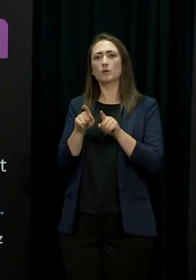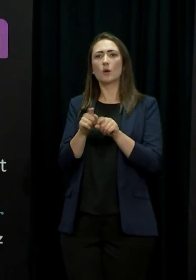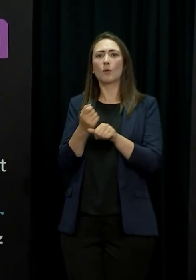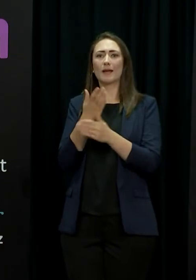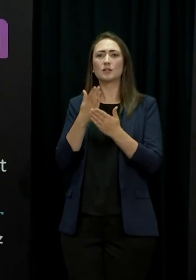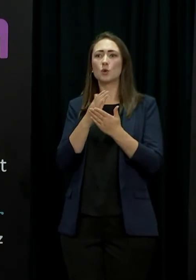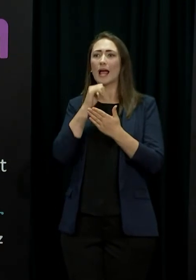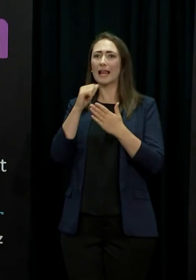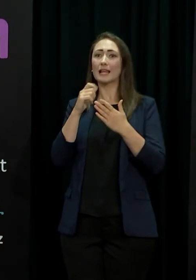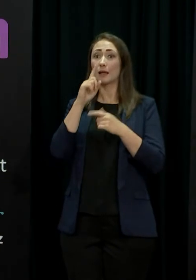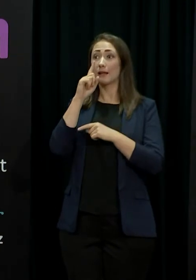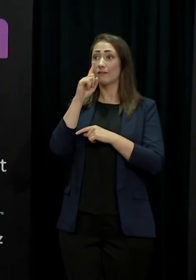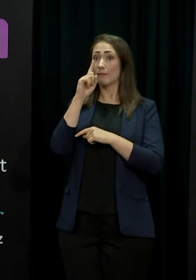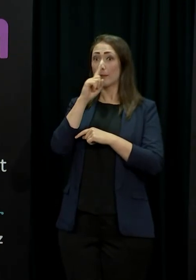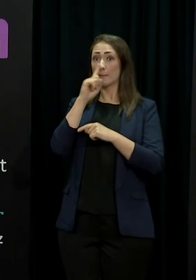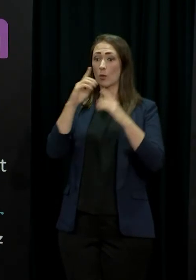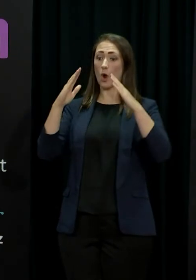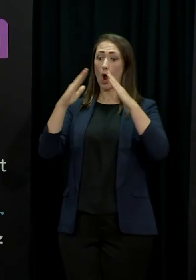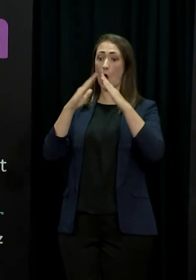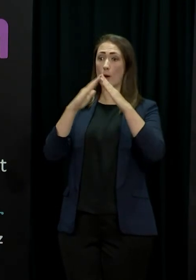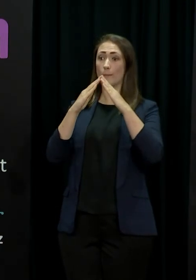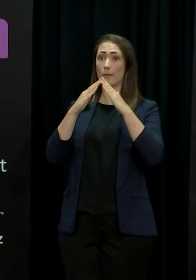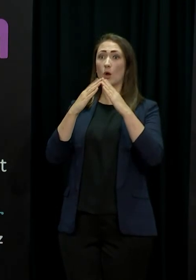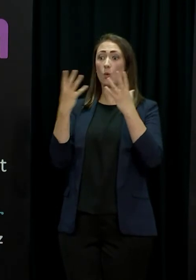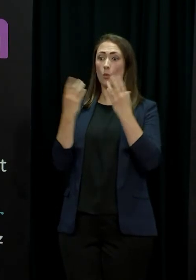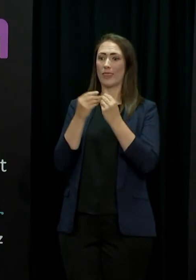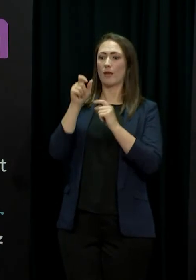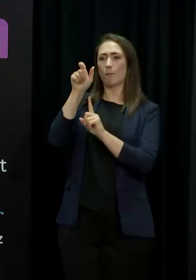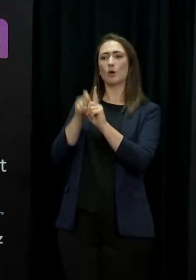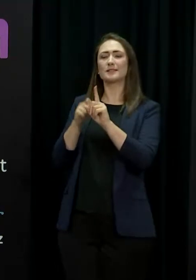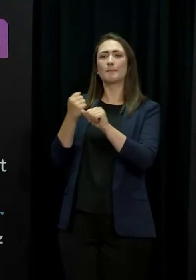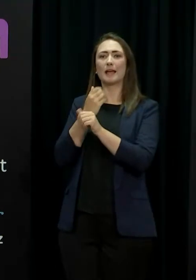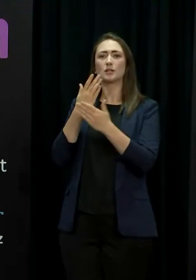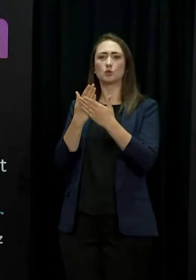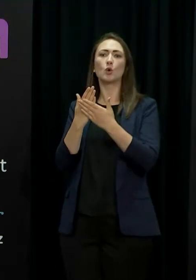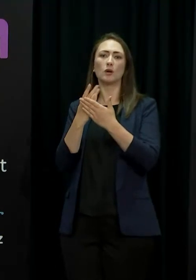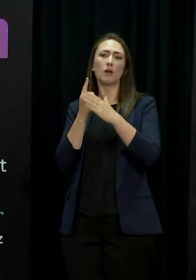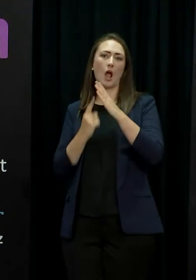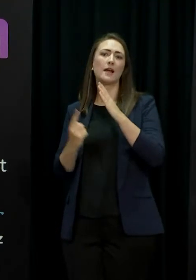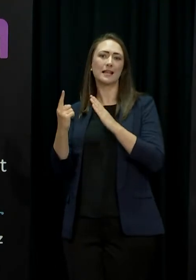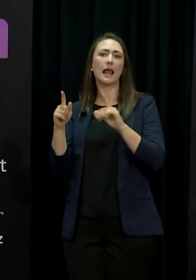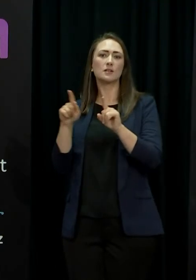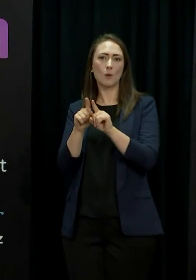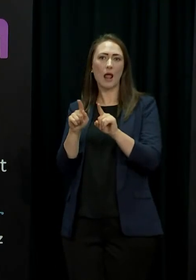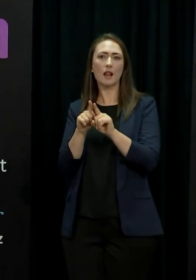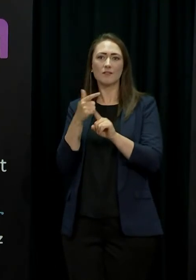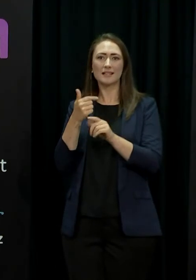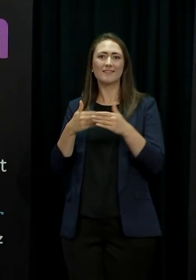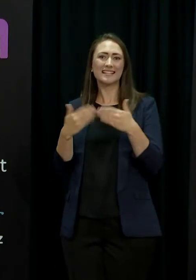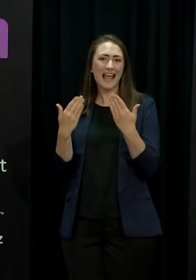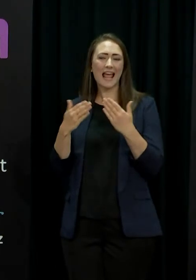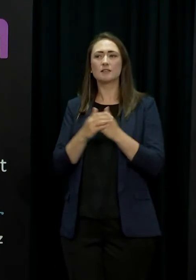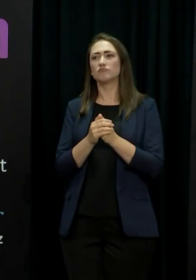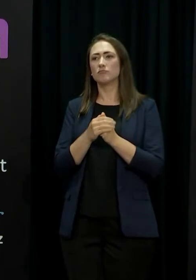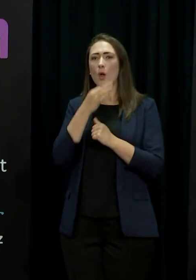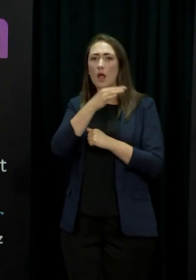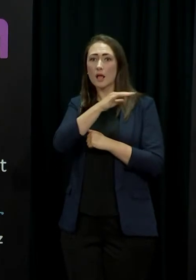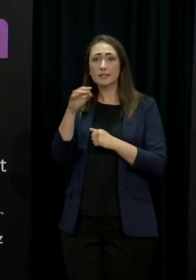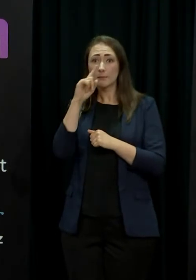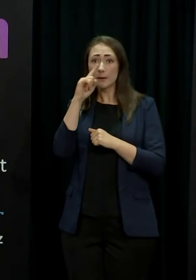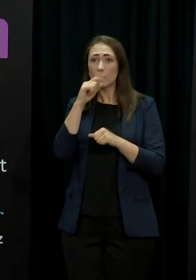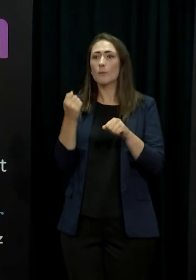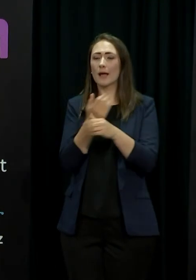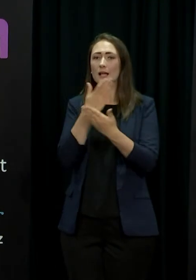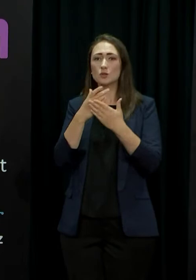asking people to monitor for symptoms and stay home if they are unwell for a reason. We're asking people to wear masks. We're asking people to wash their hands and do the